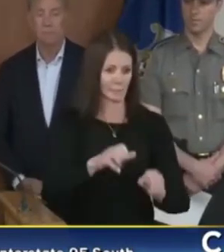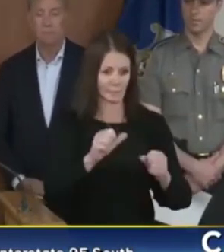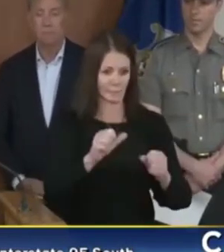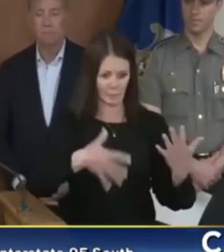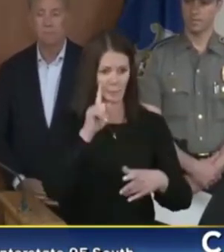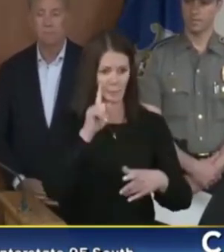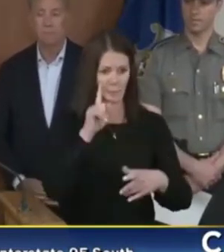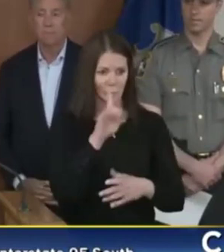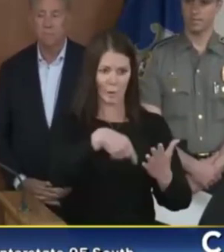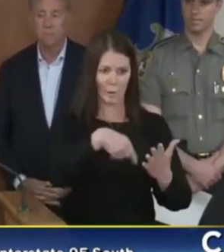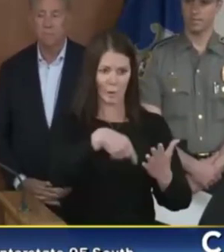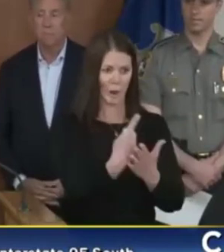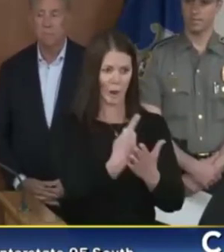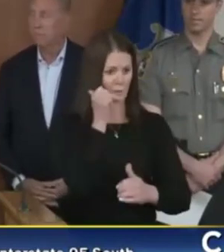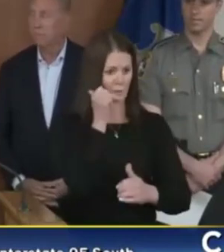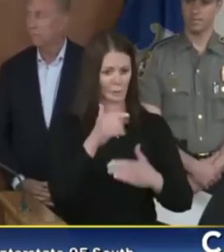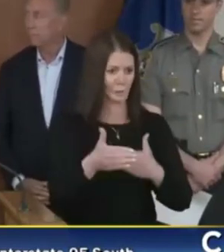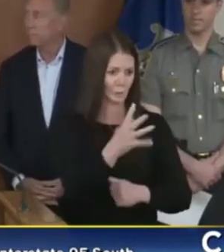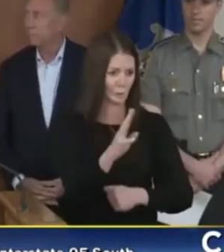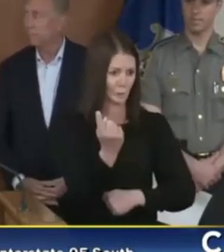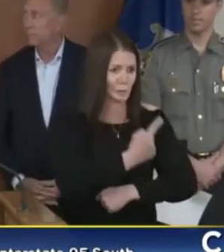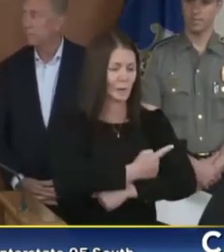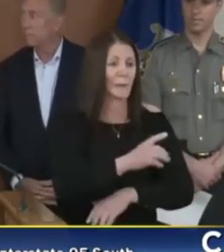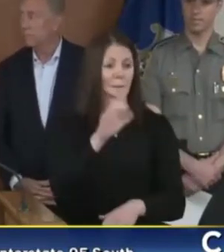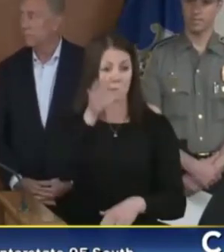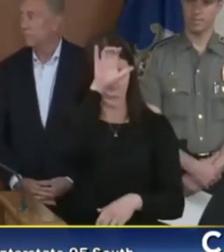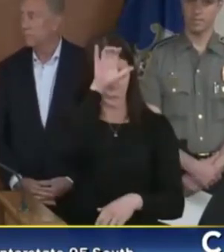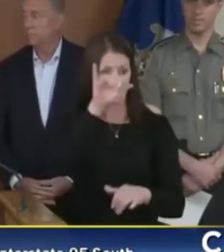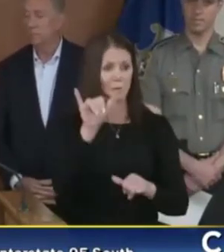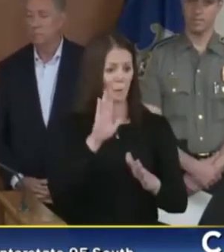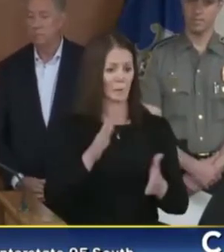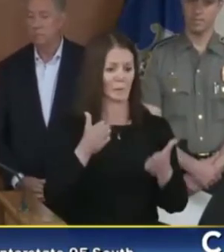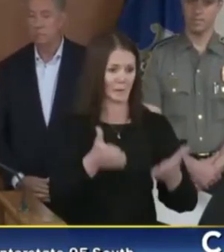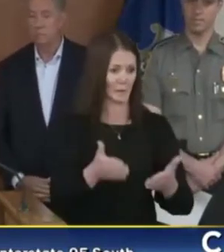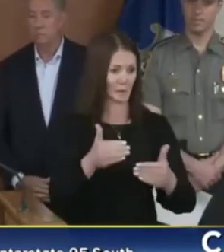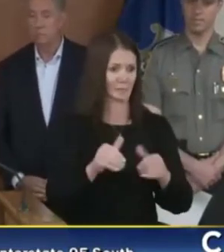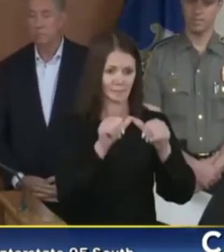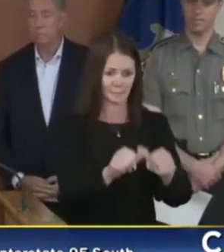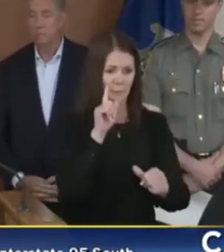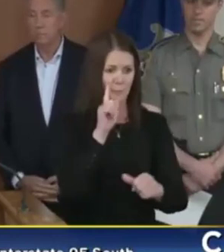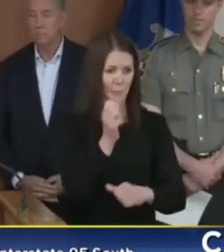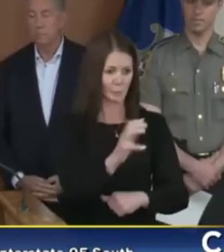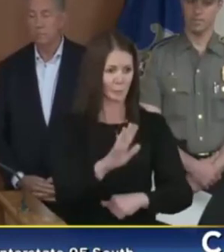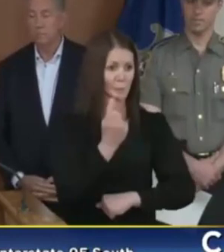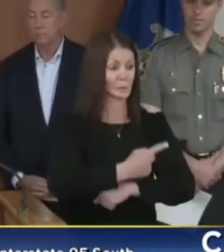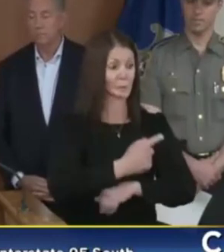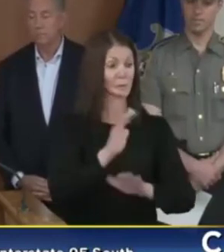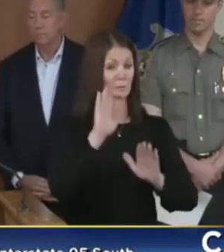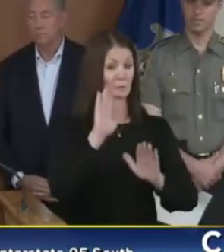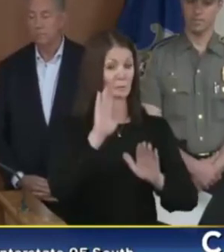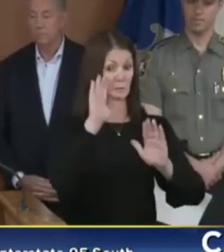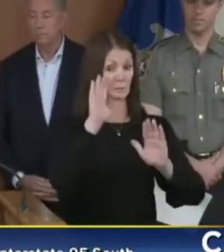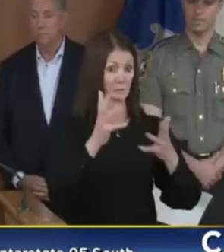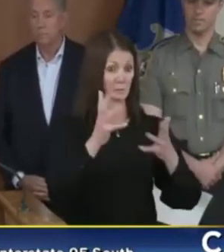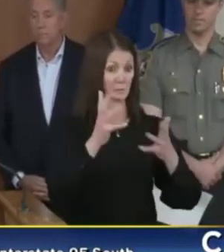will be there, extra firefighters for the next couple of days. So again, we think we've got everything under control, and we're